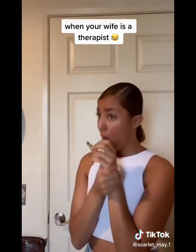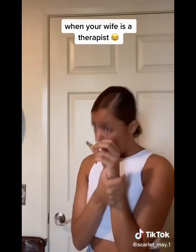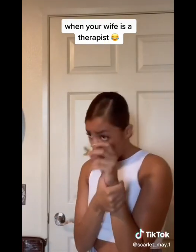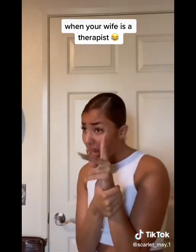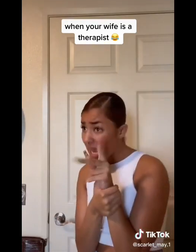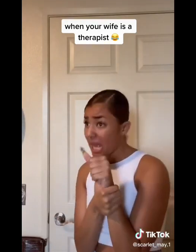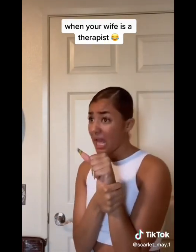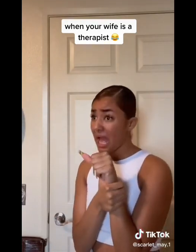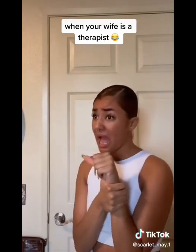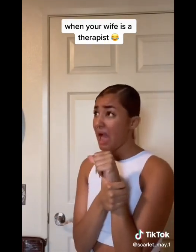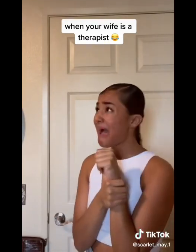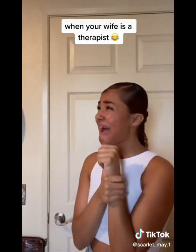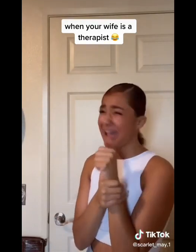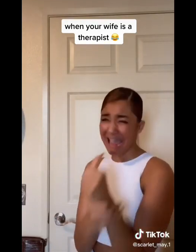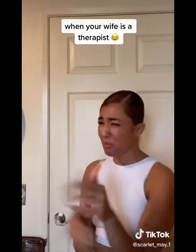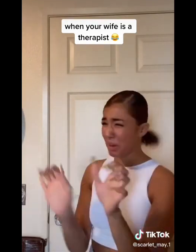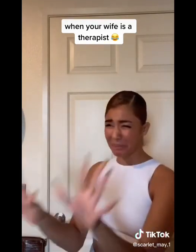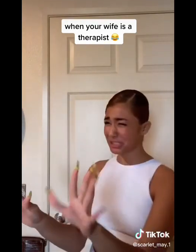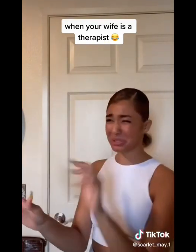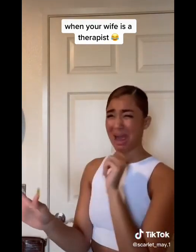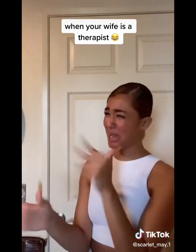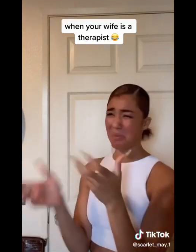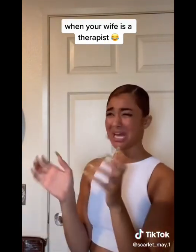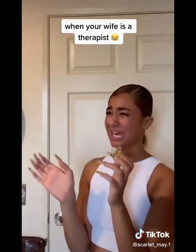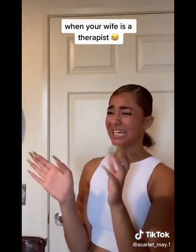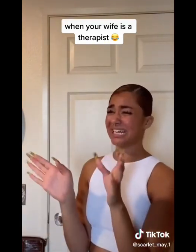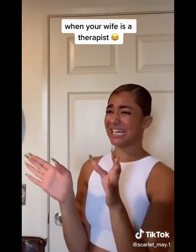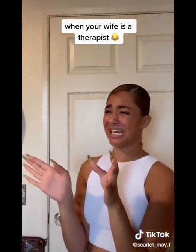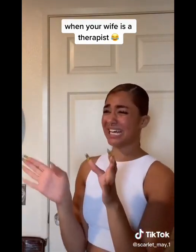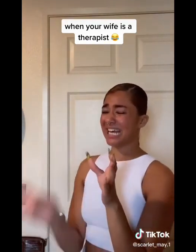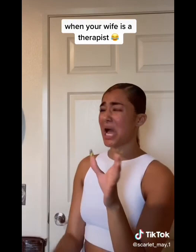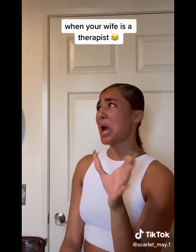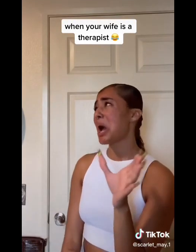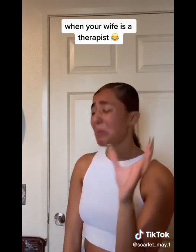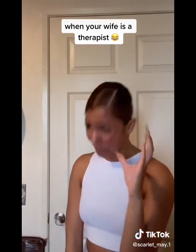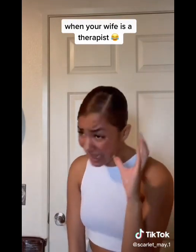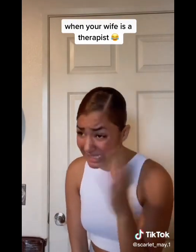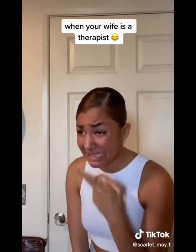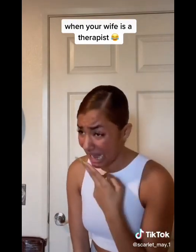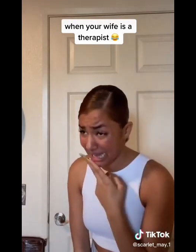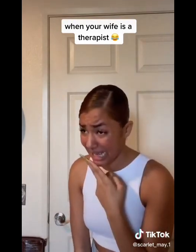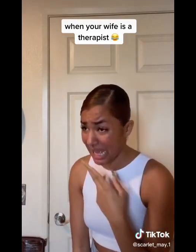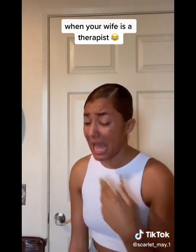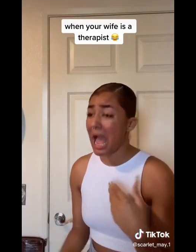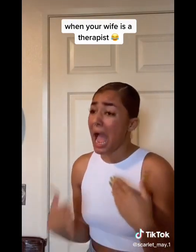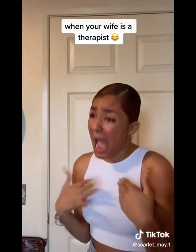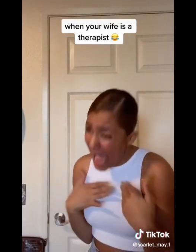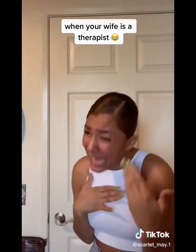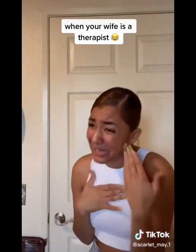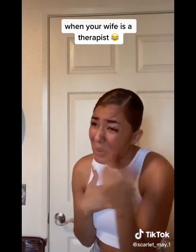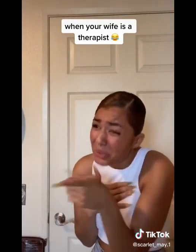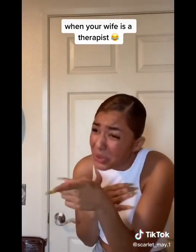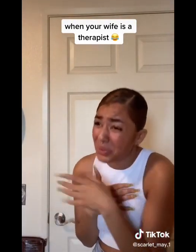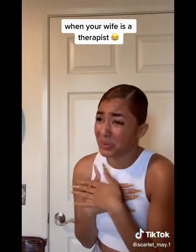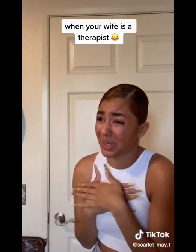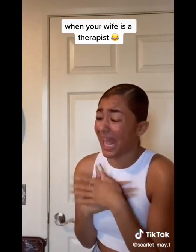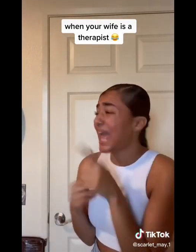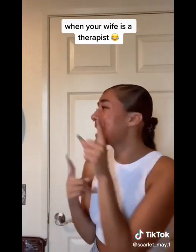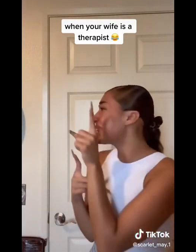Okay. I don't want to push you, I don't. But listen, honey, I know you, and the